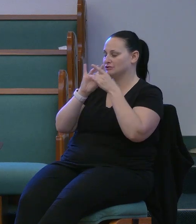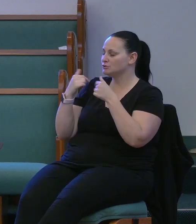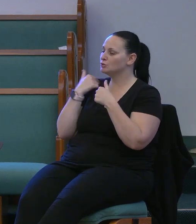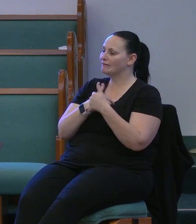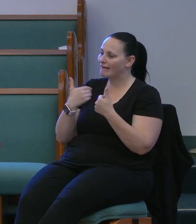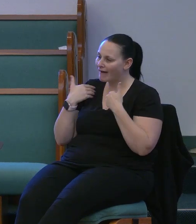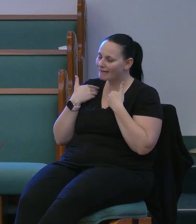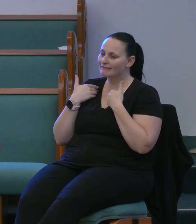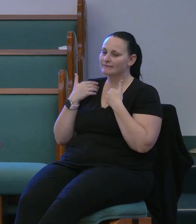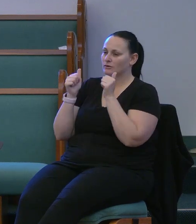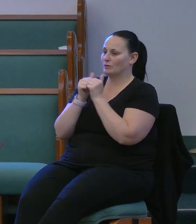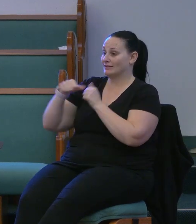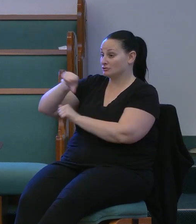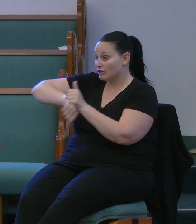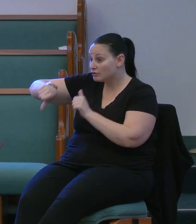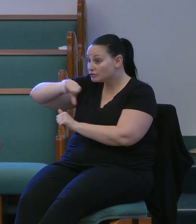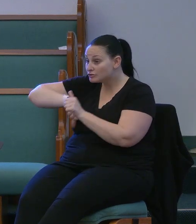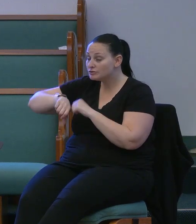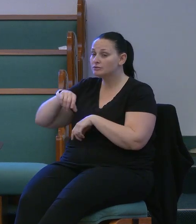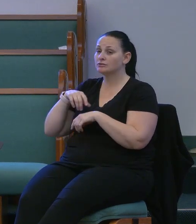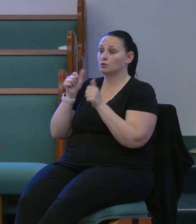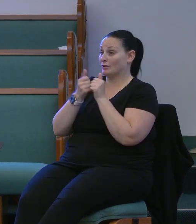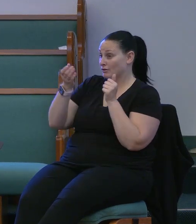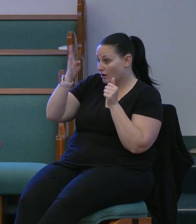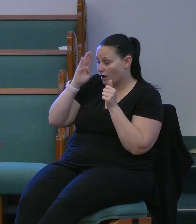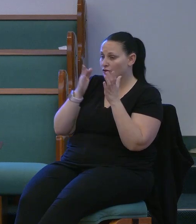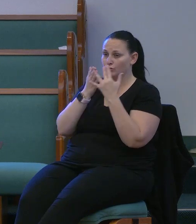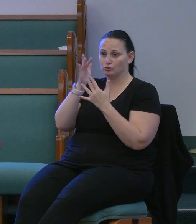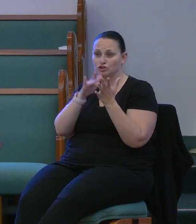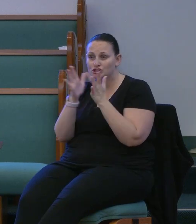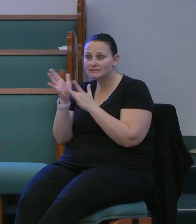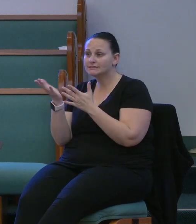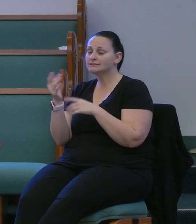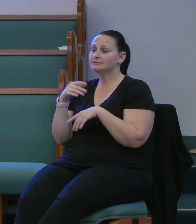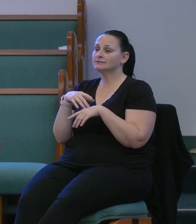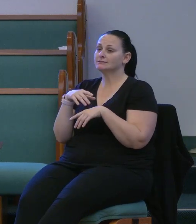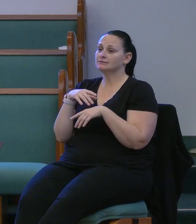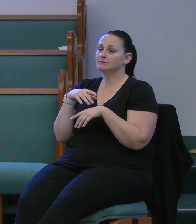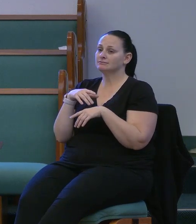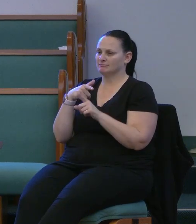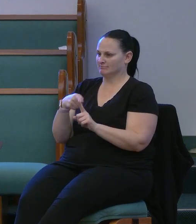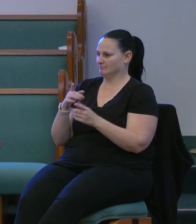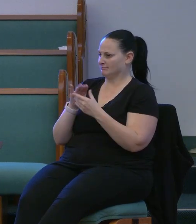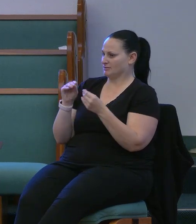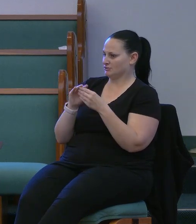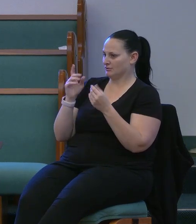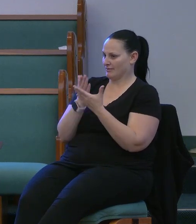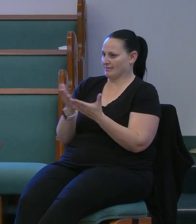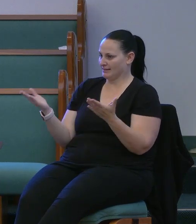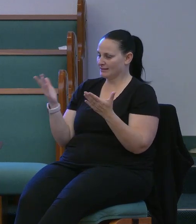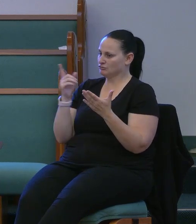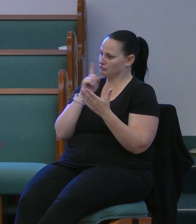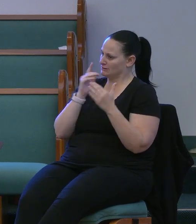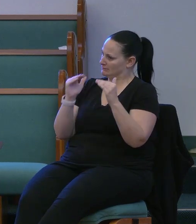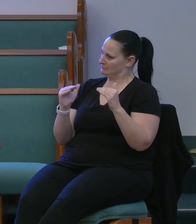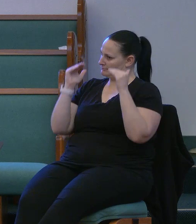have with one another, with God through Jesus. This is a message of things that are of the